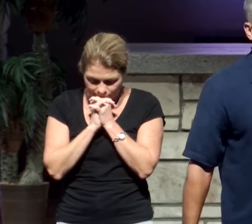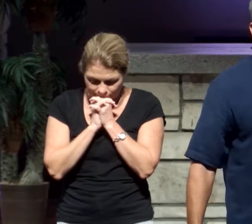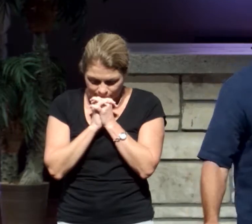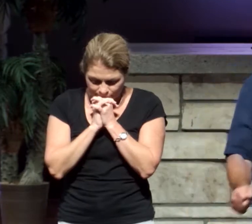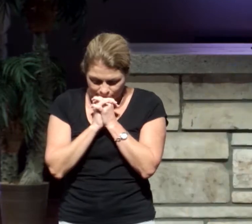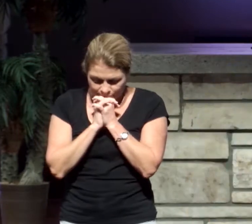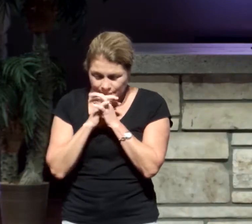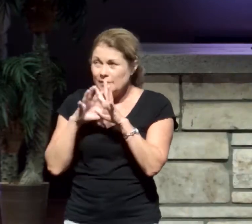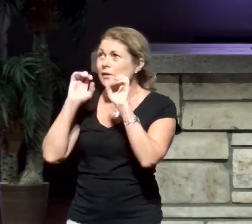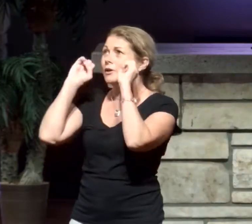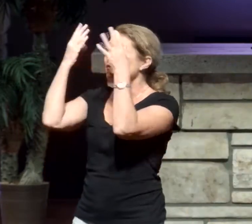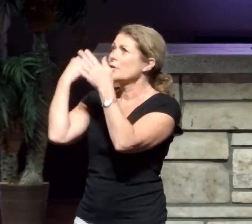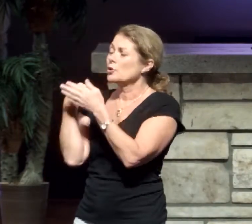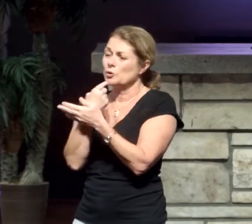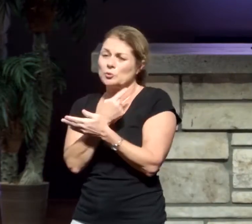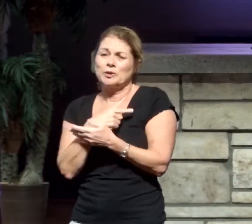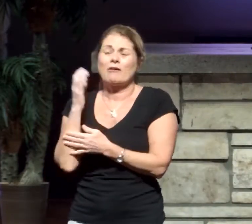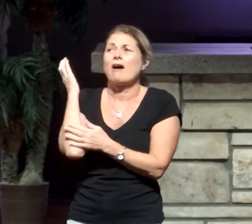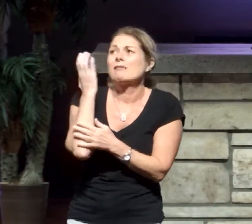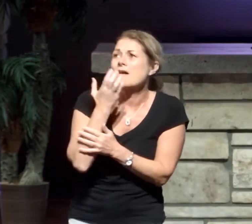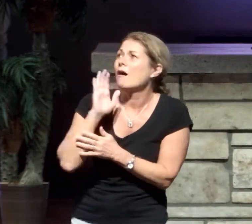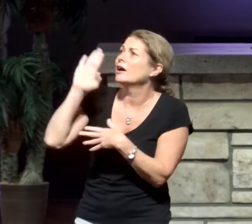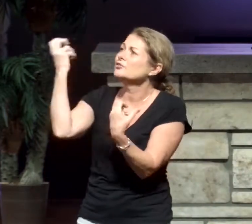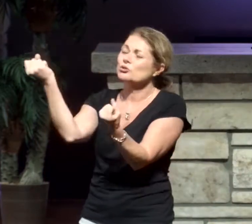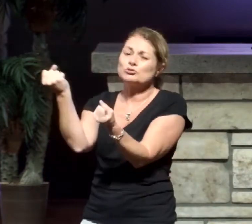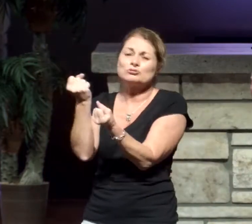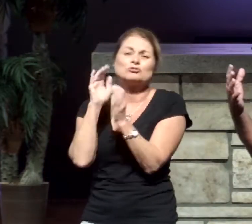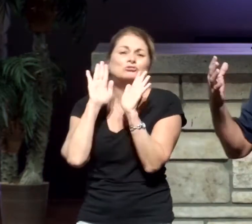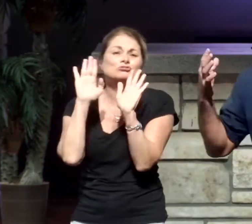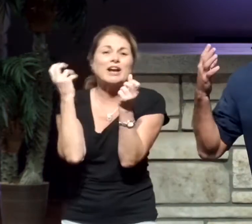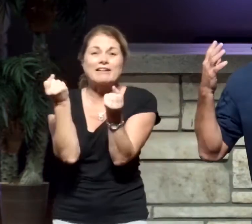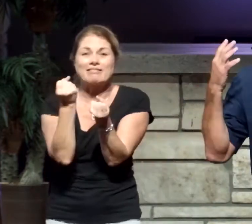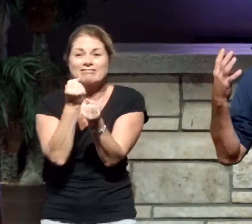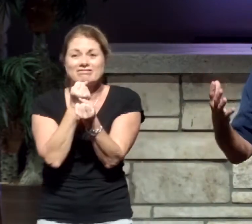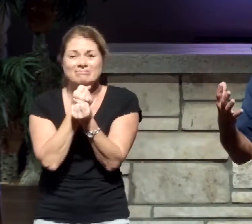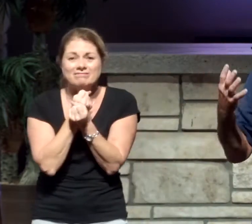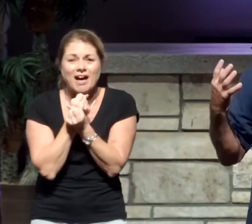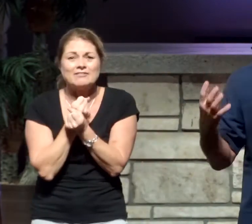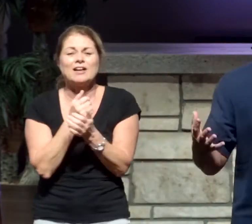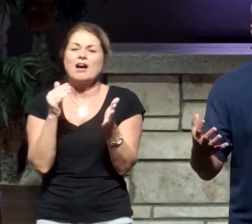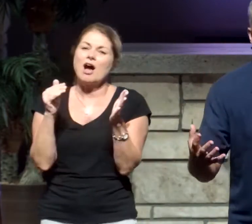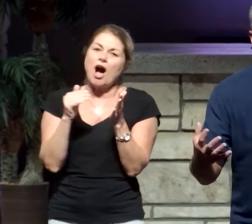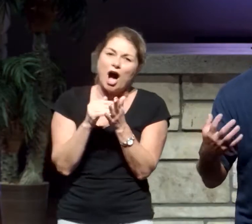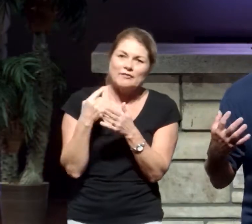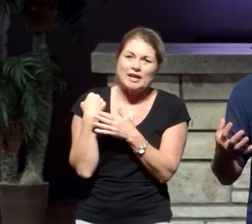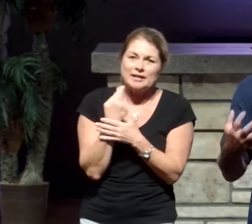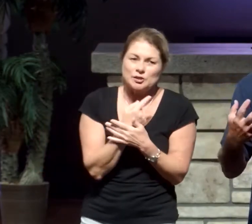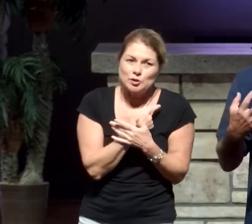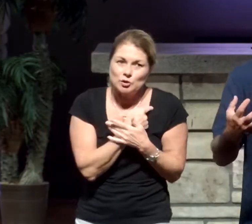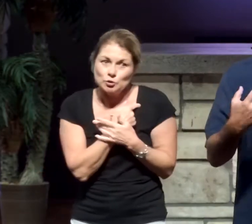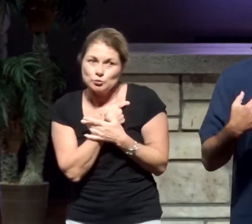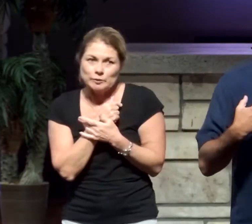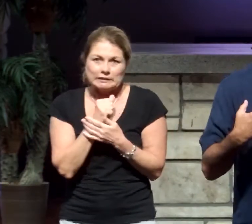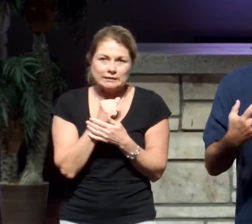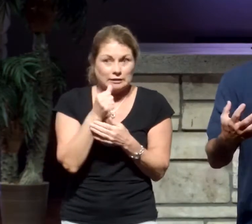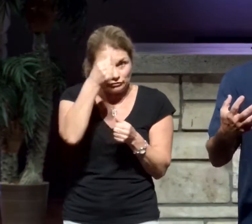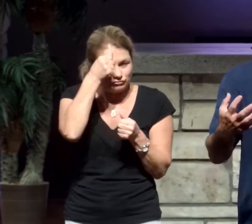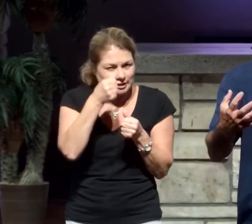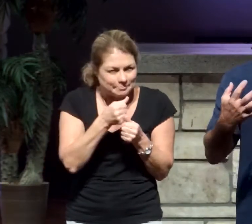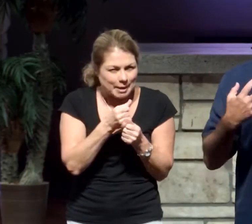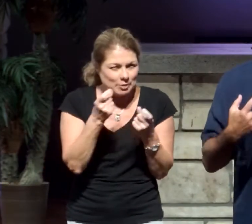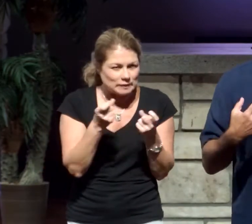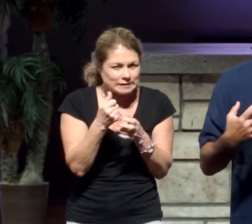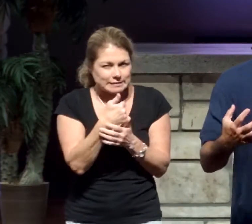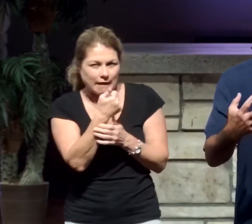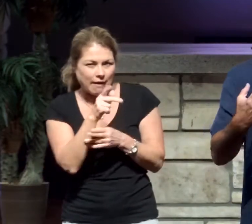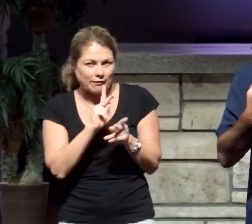Father, we stand in awe of your great love. And even though at times, Father, we hold on to the sins that people do against us, we